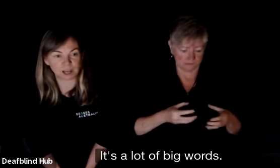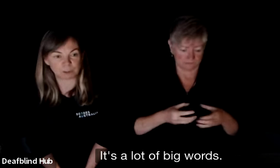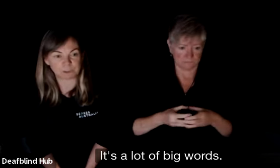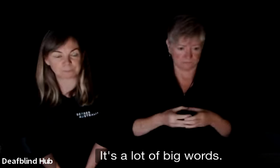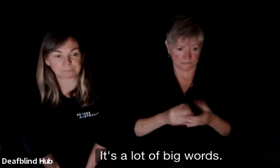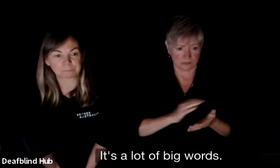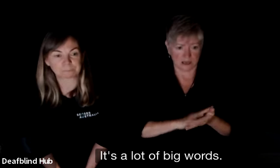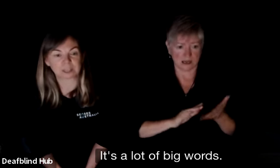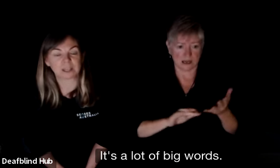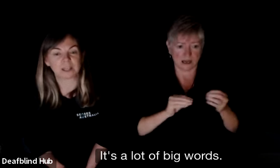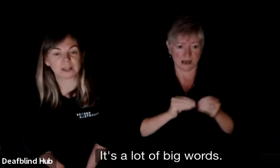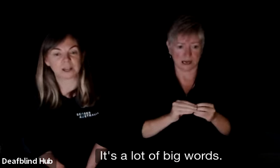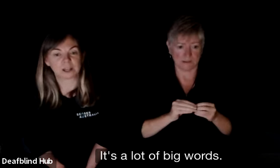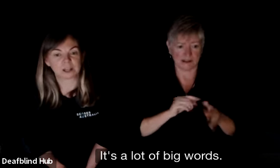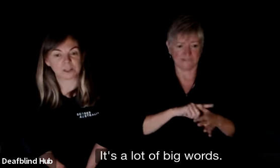this hub.